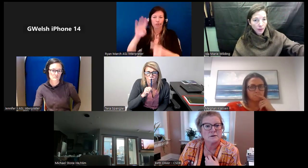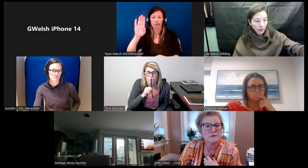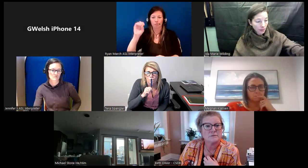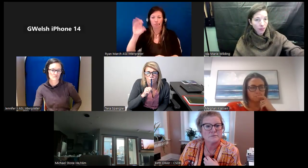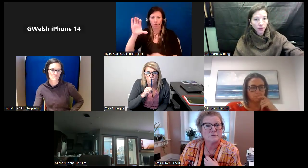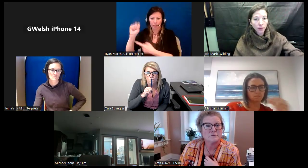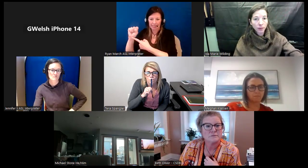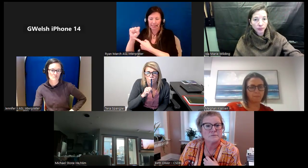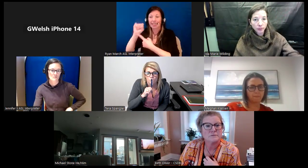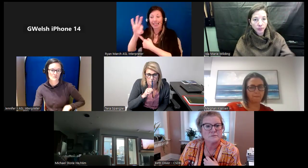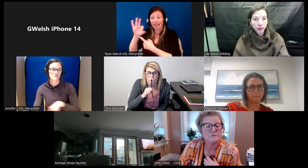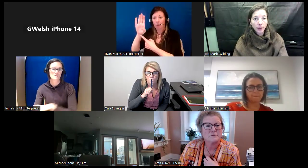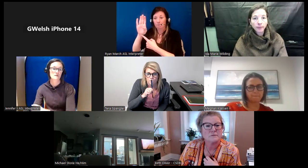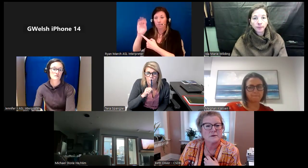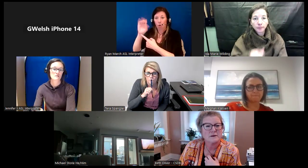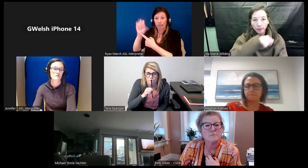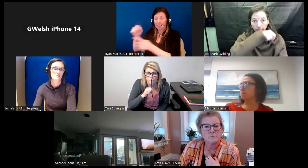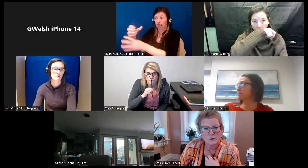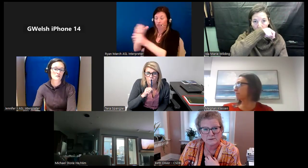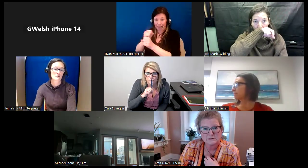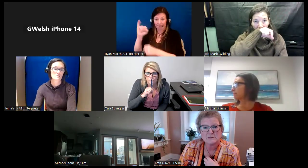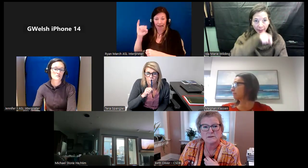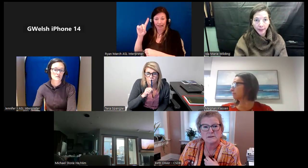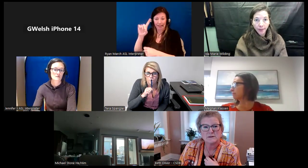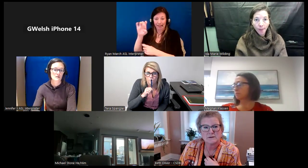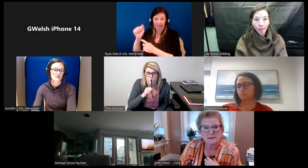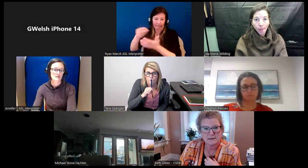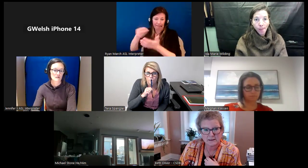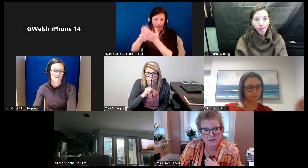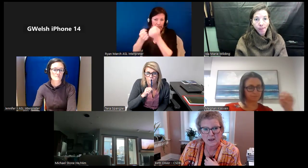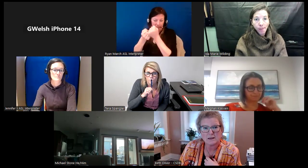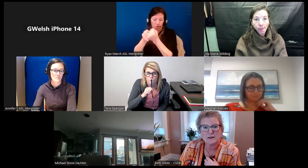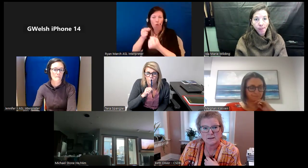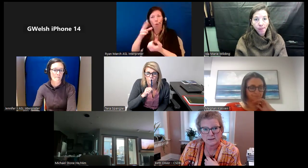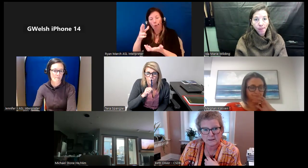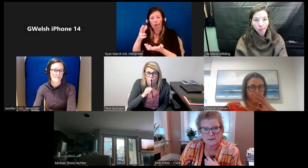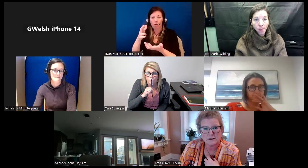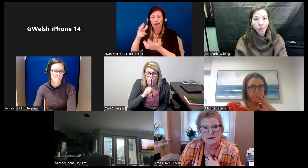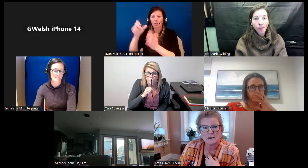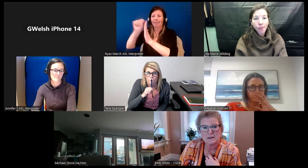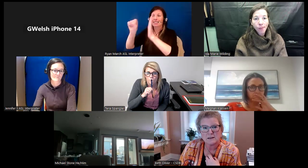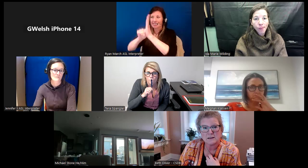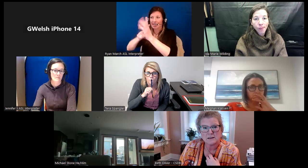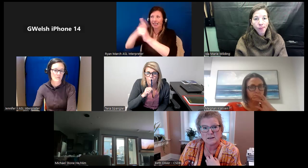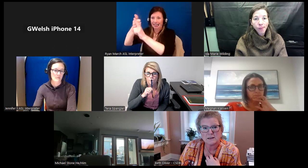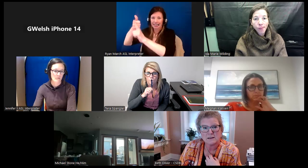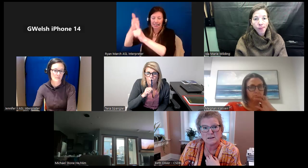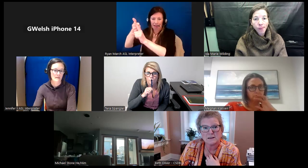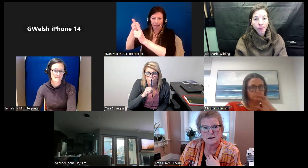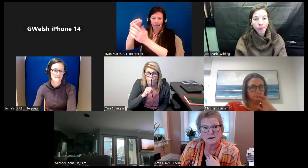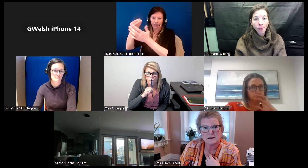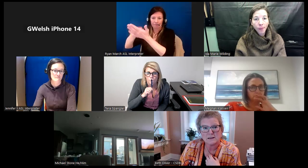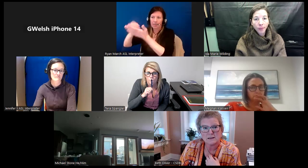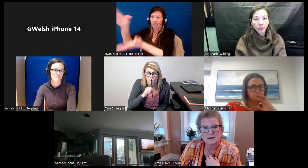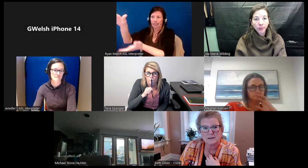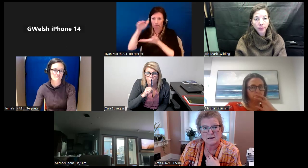BOCES receives IDEA funding or the funding that the state passes as well for students